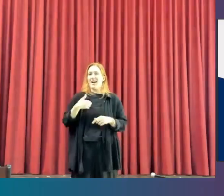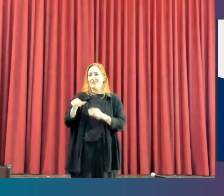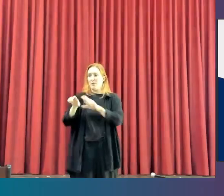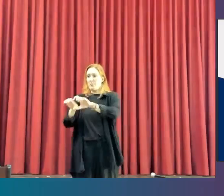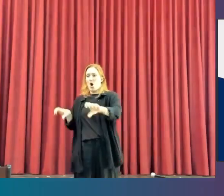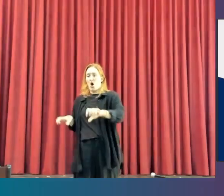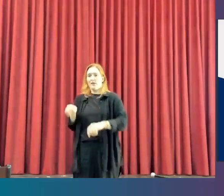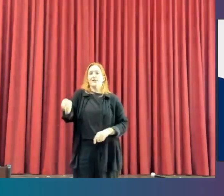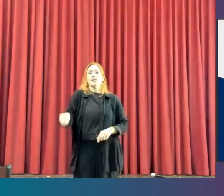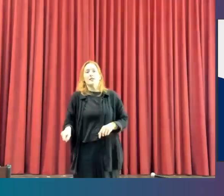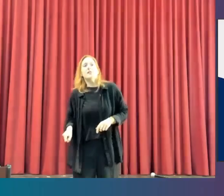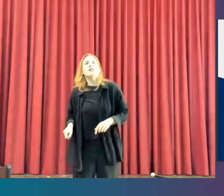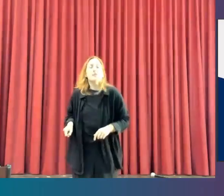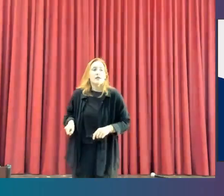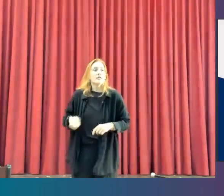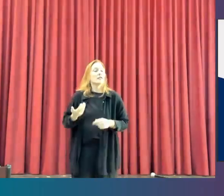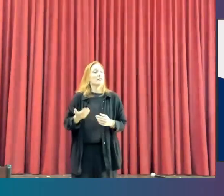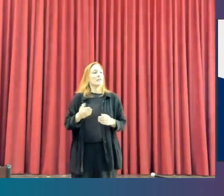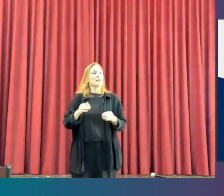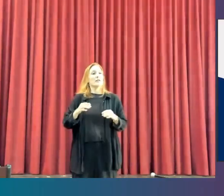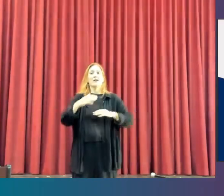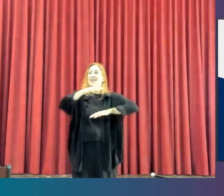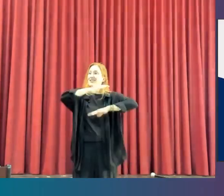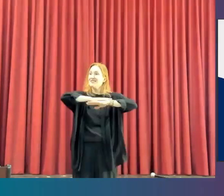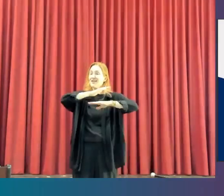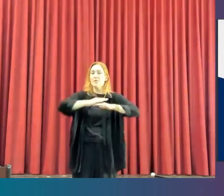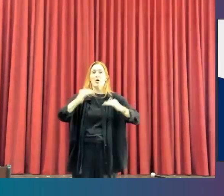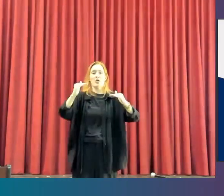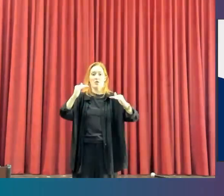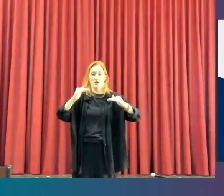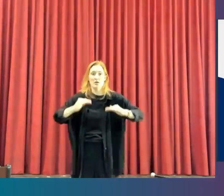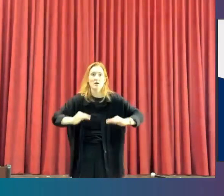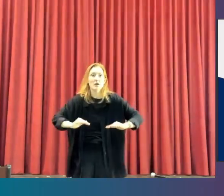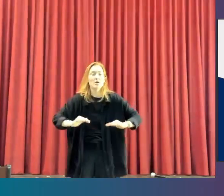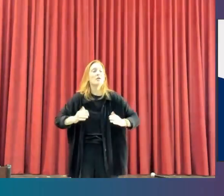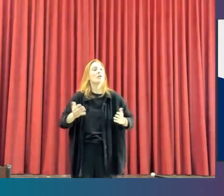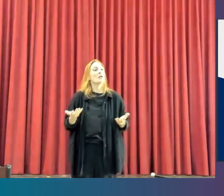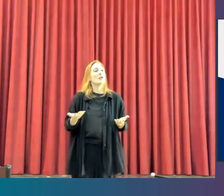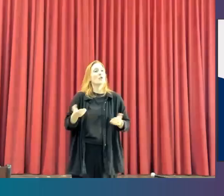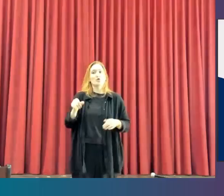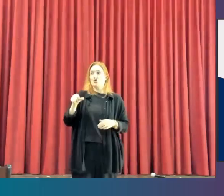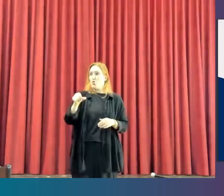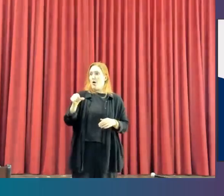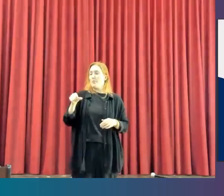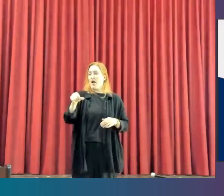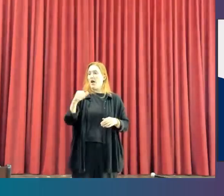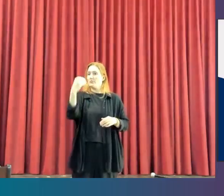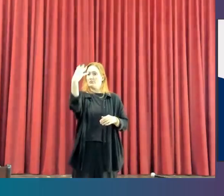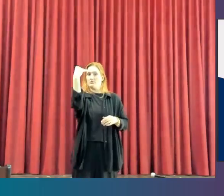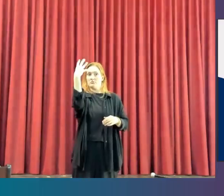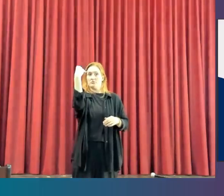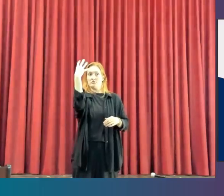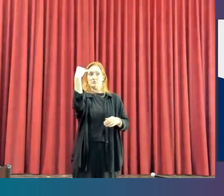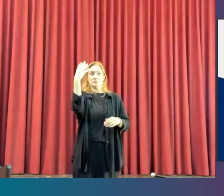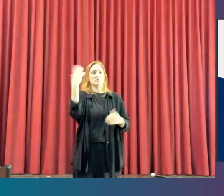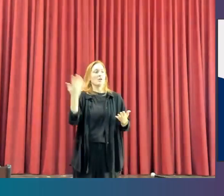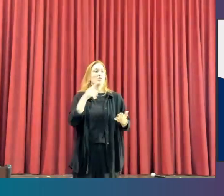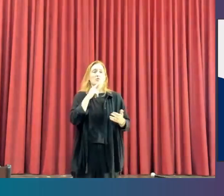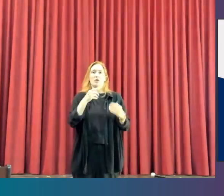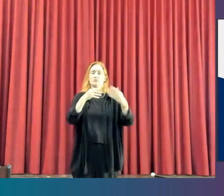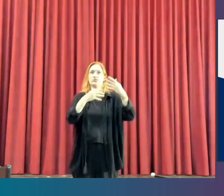lowering countertops, installing a visual doorbell. The list goes on, right? There are hundreds